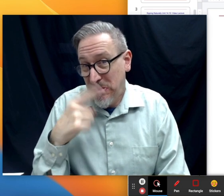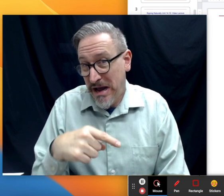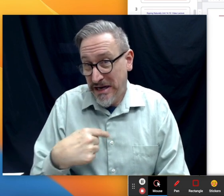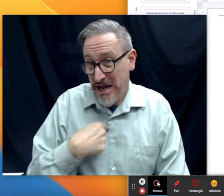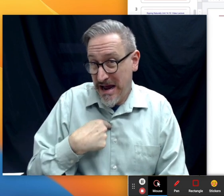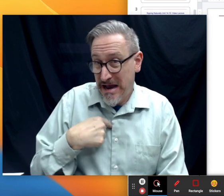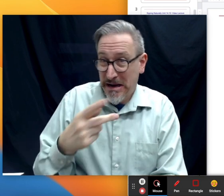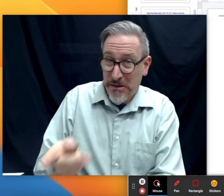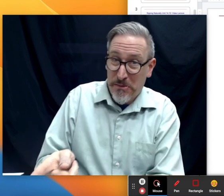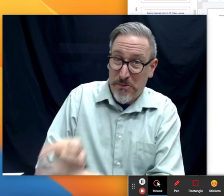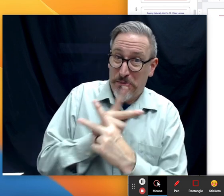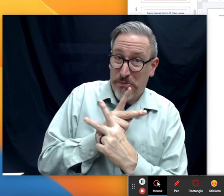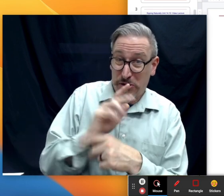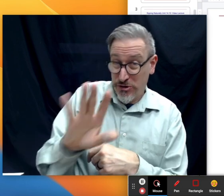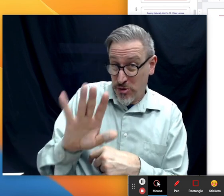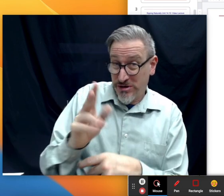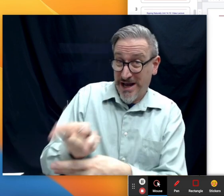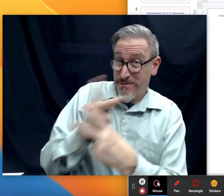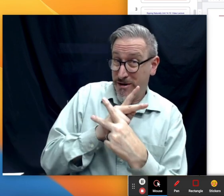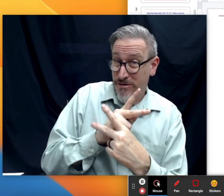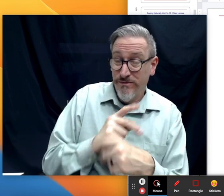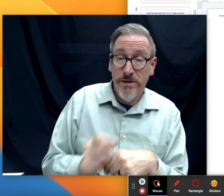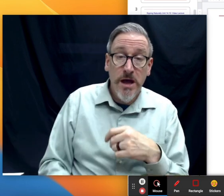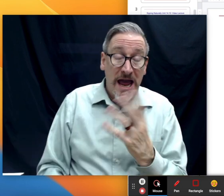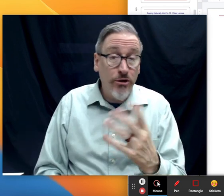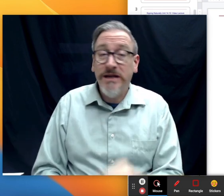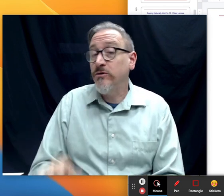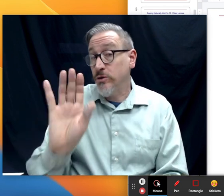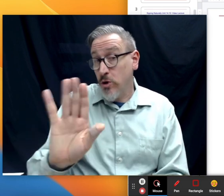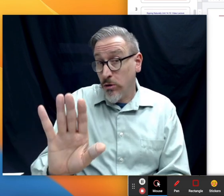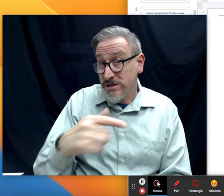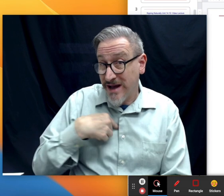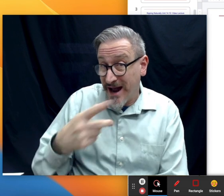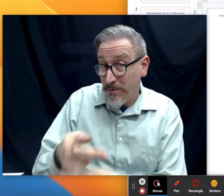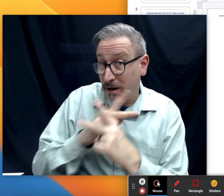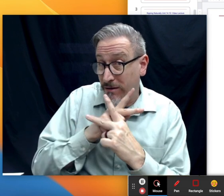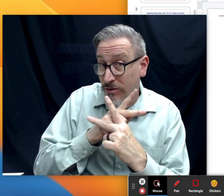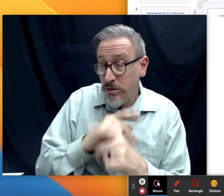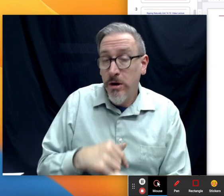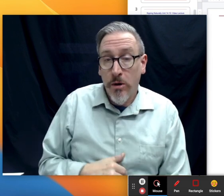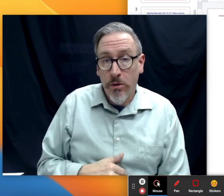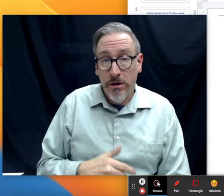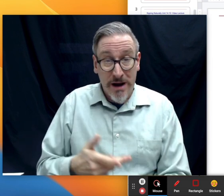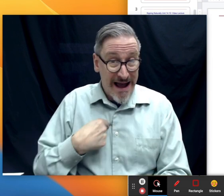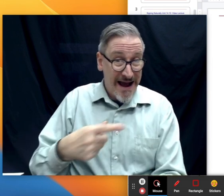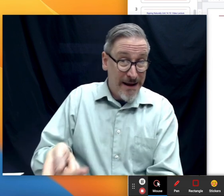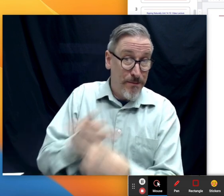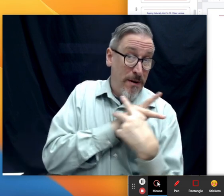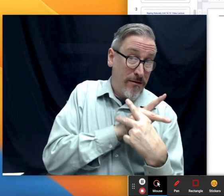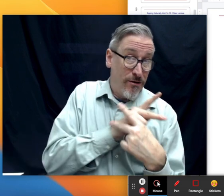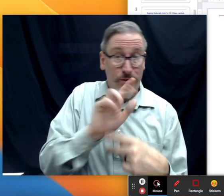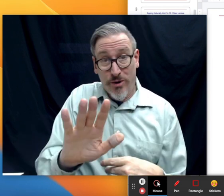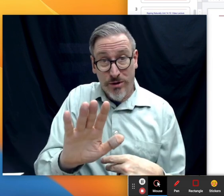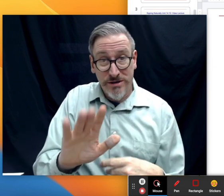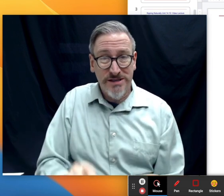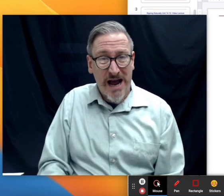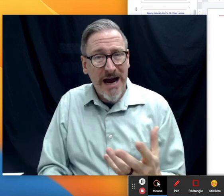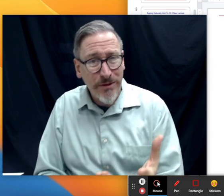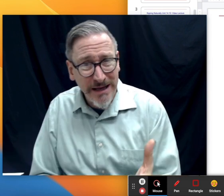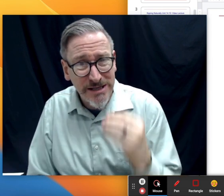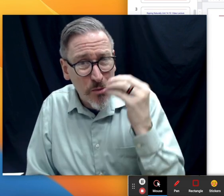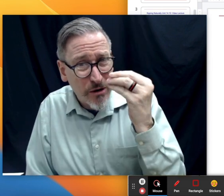Do you mind yours I borrow? And you could either do yours I borrow or I borrow